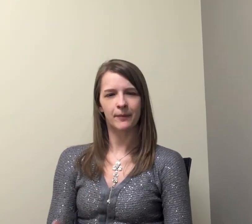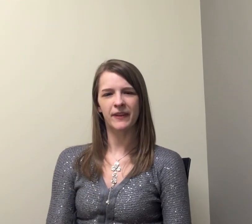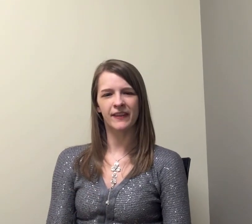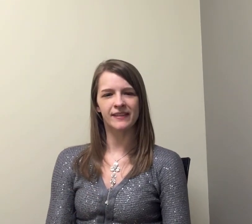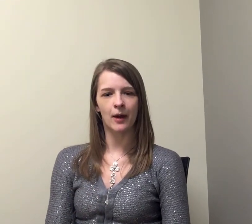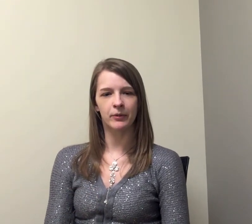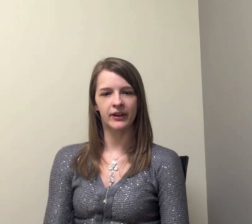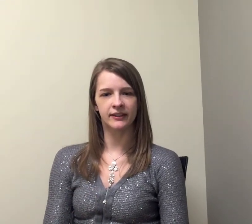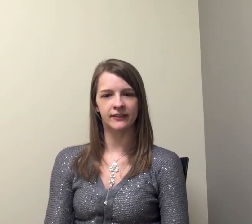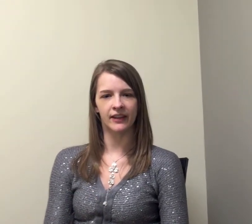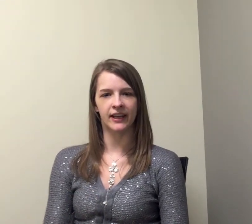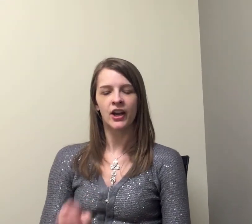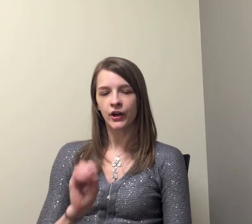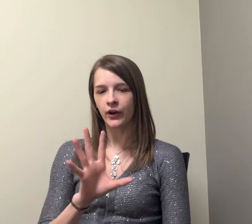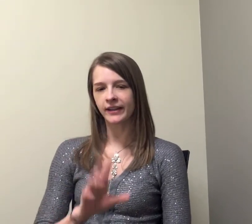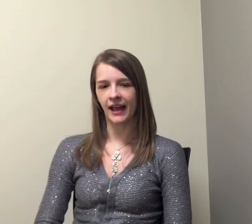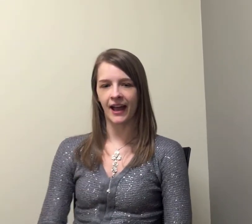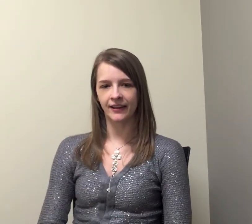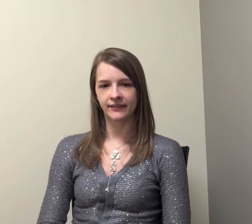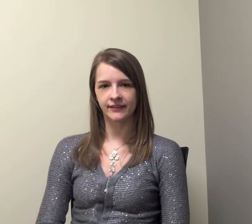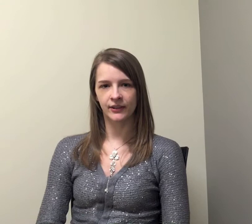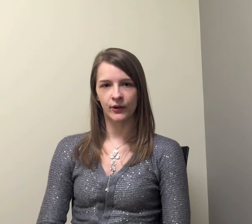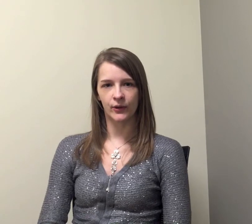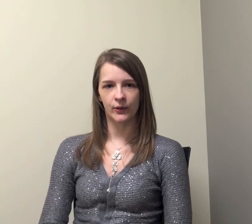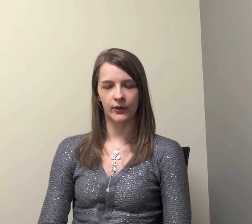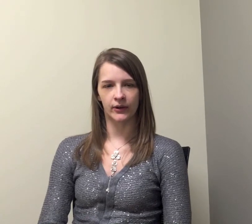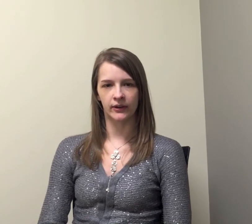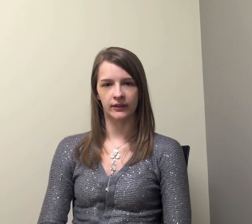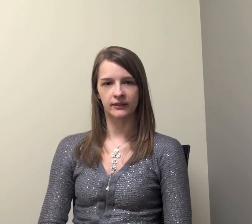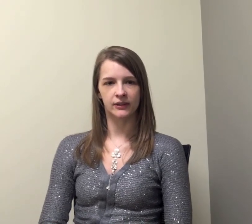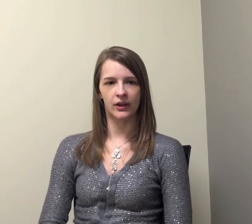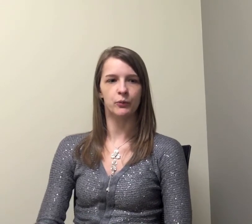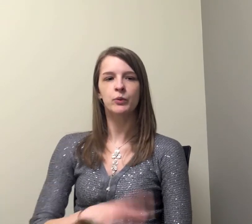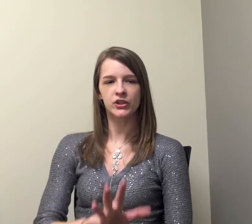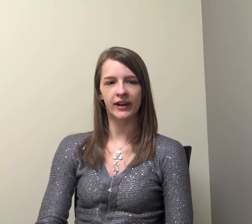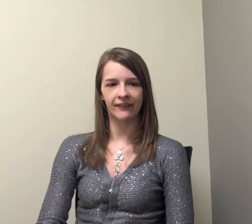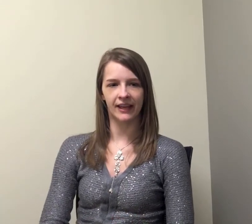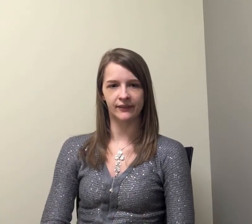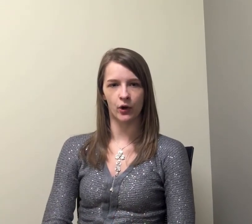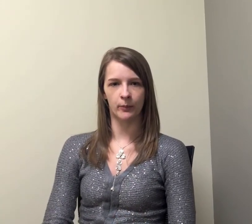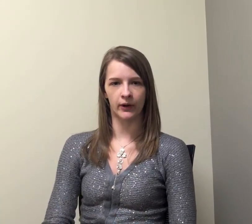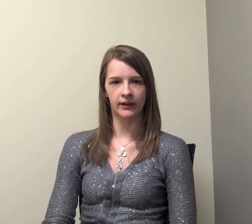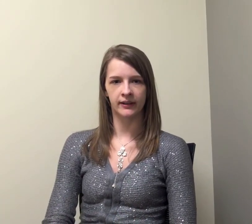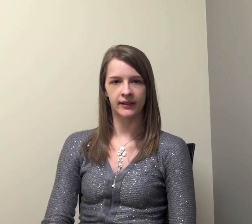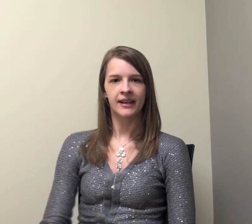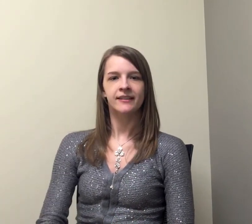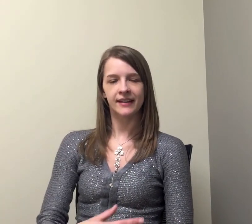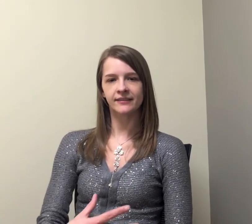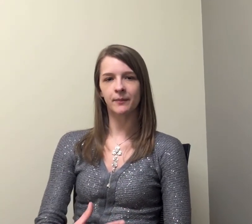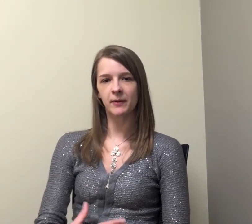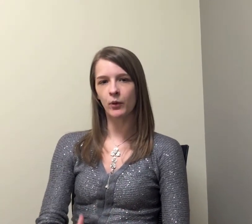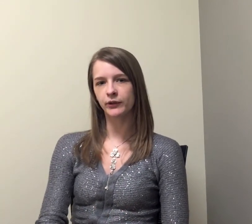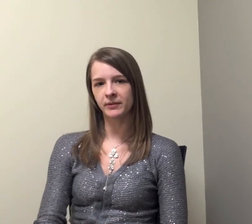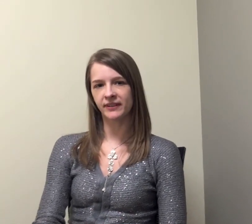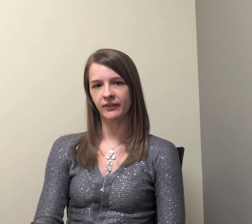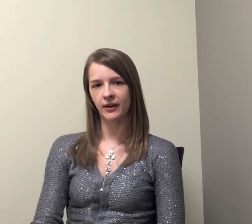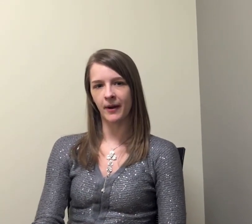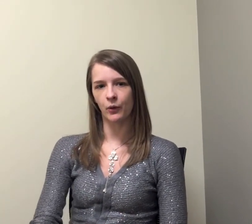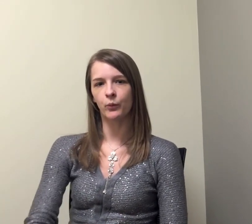something that's non-productive like great class or we should have less homework. Saying something more specific about